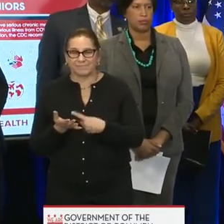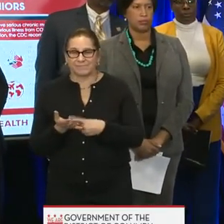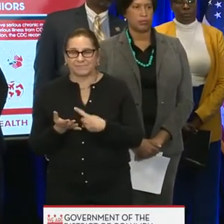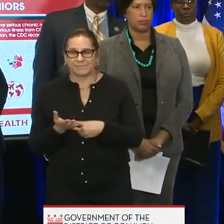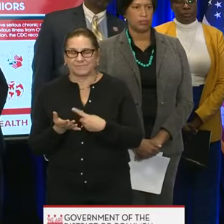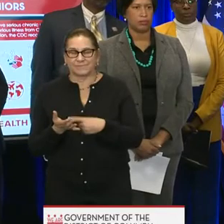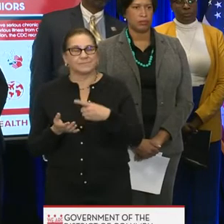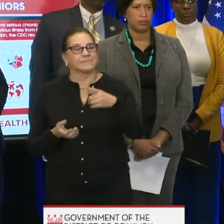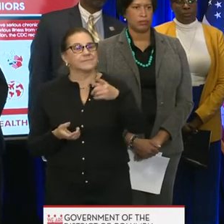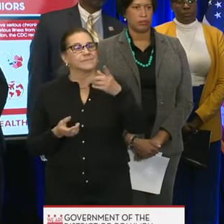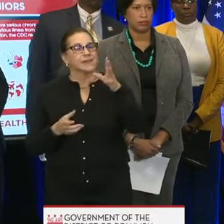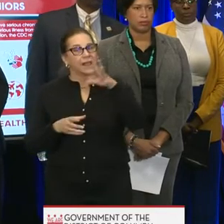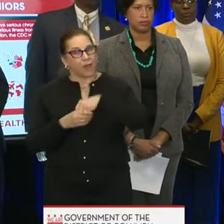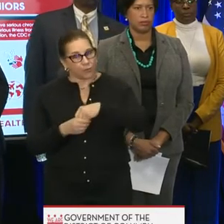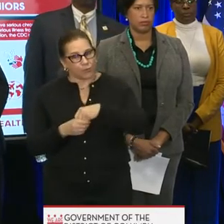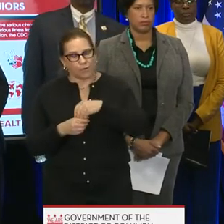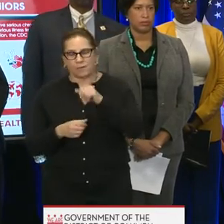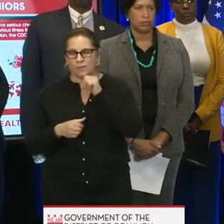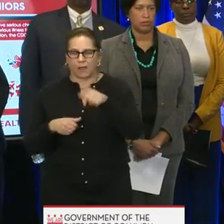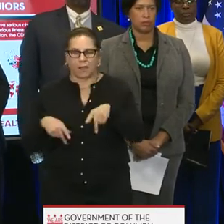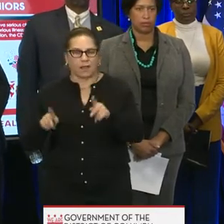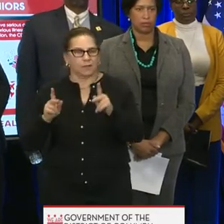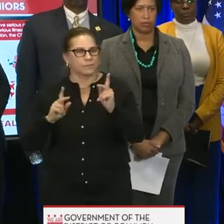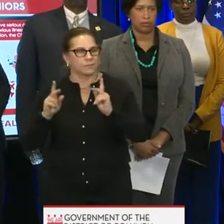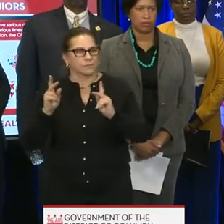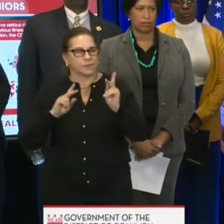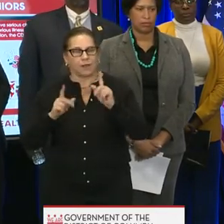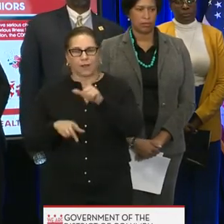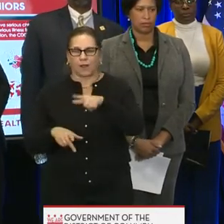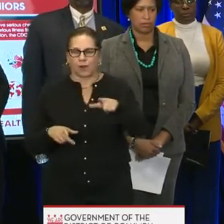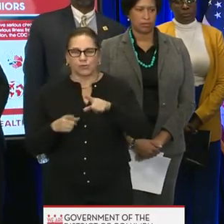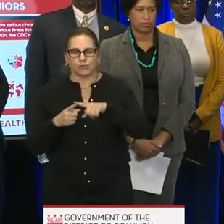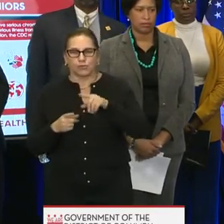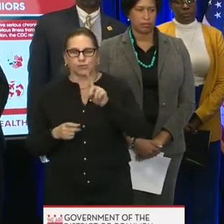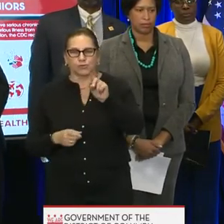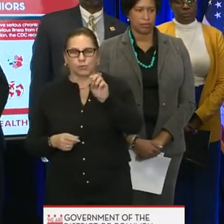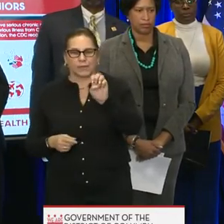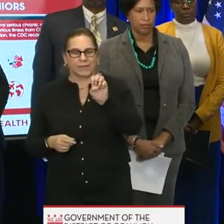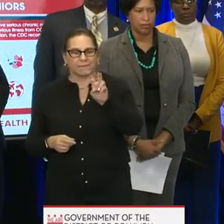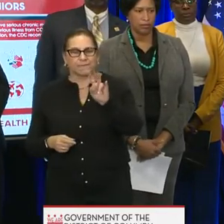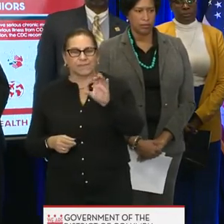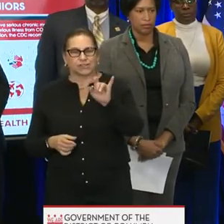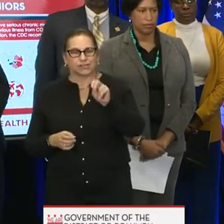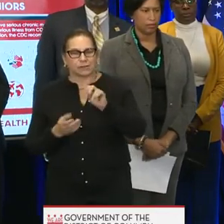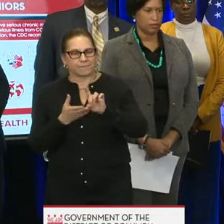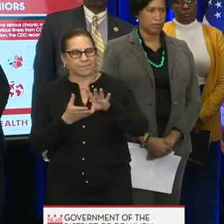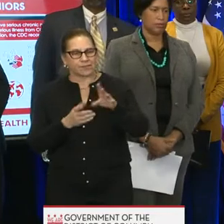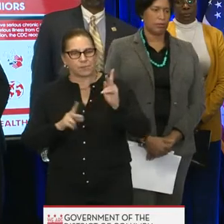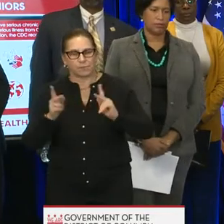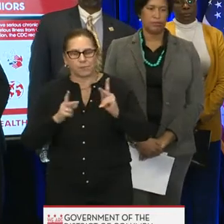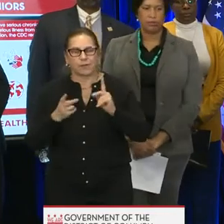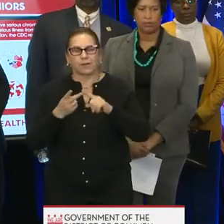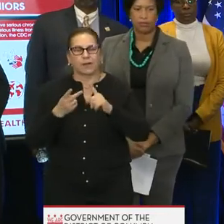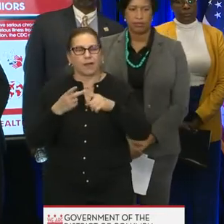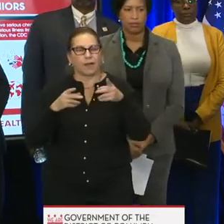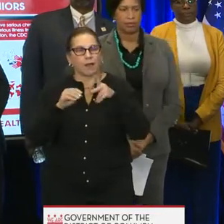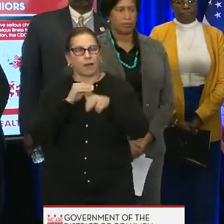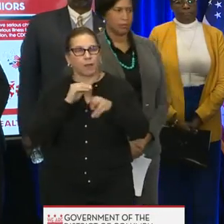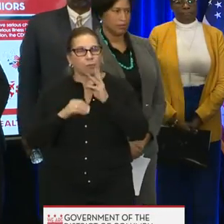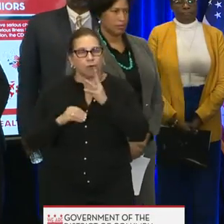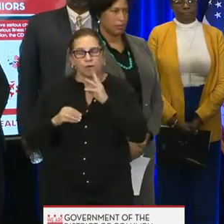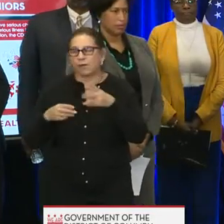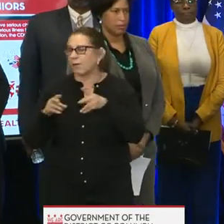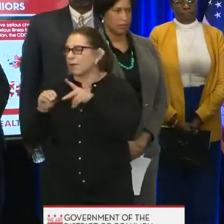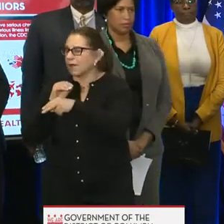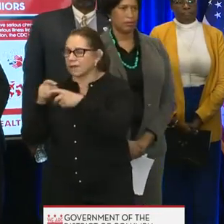this public health emergency or utility disconnections. So those are some of the proposals that we